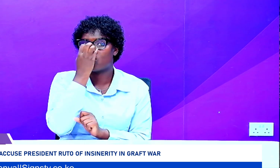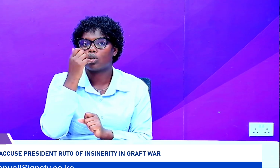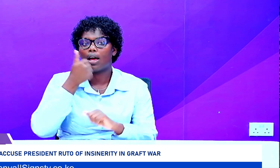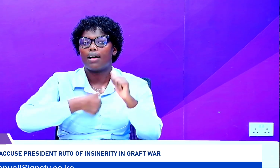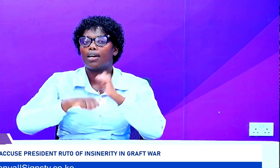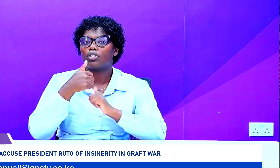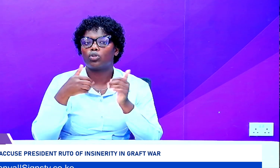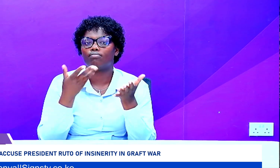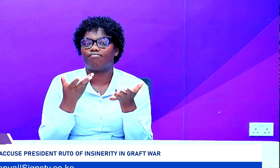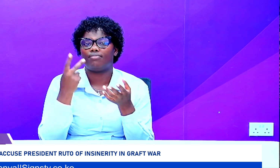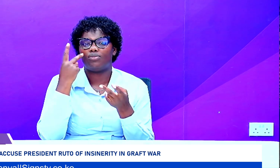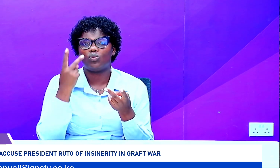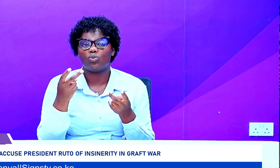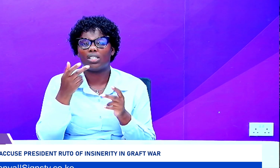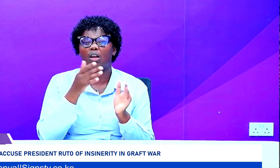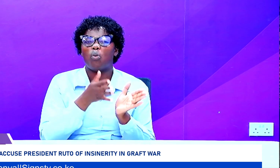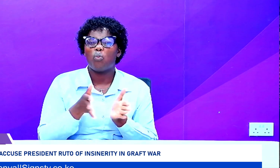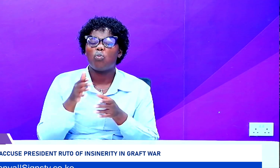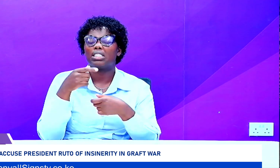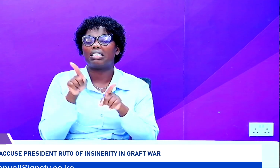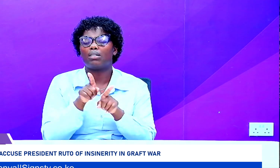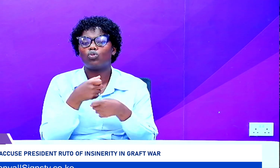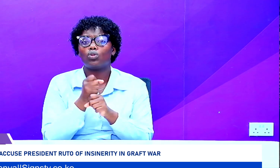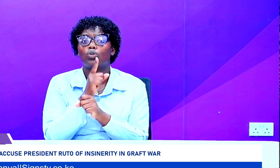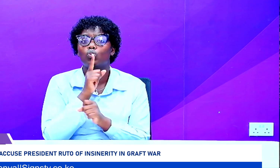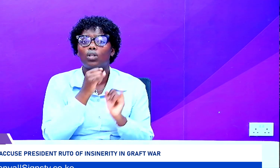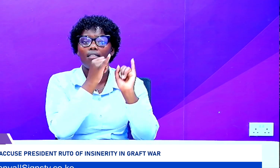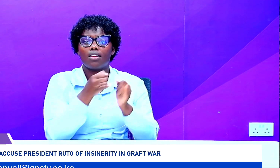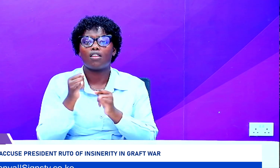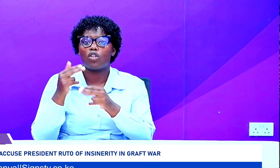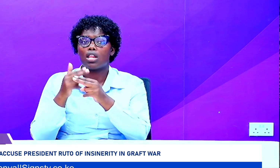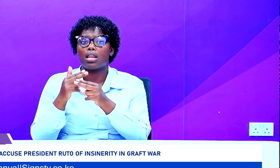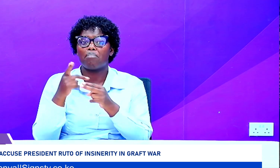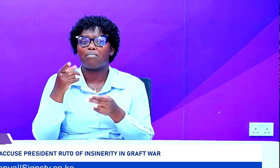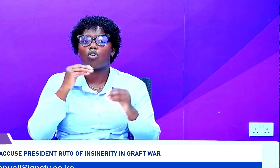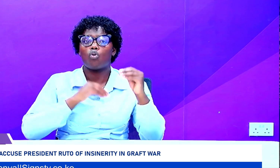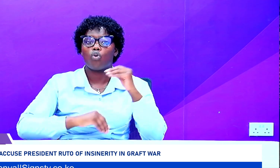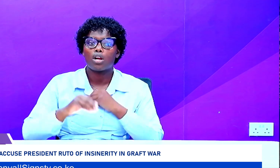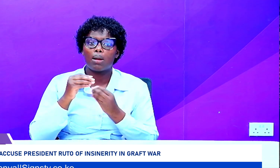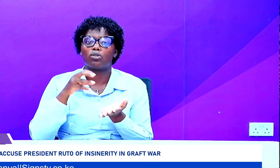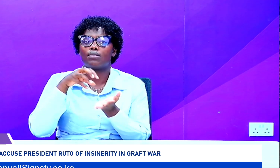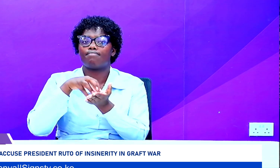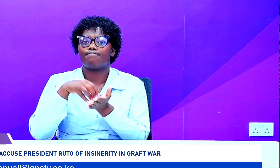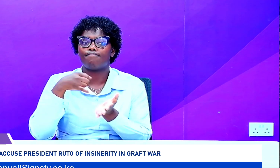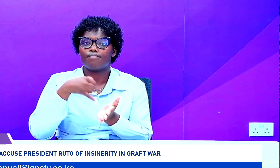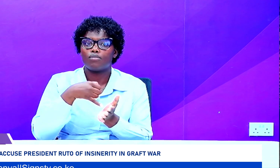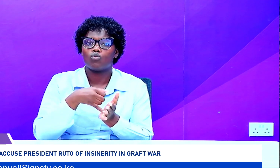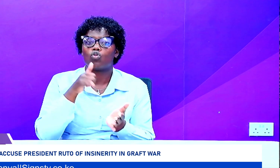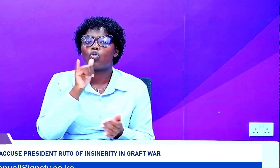The Kenya Moja camp specifically demanded that President Ruto move beyond rhetoric